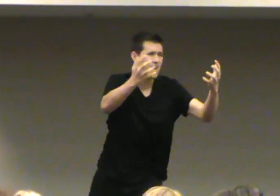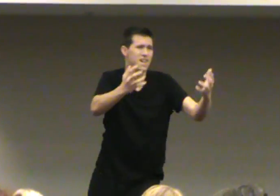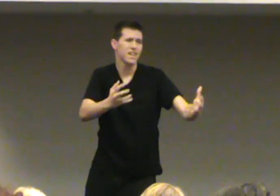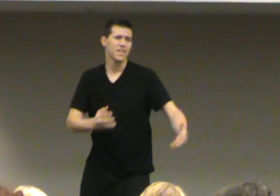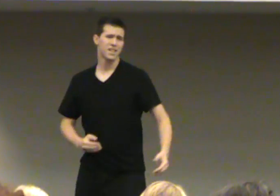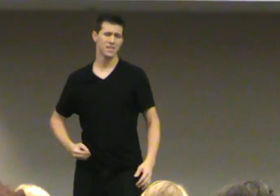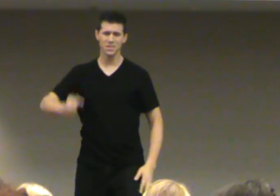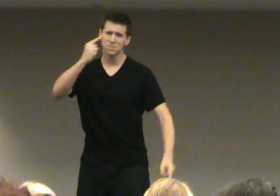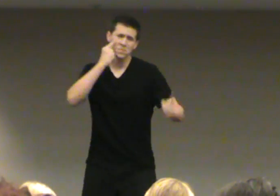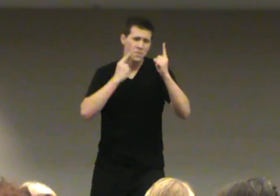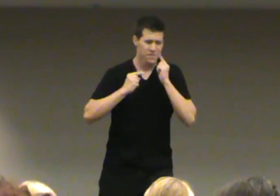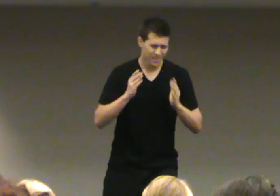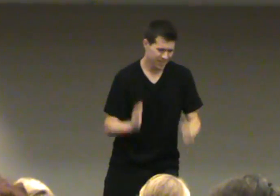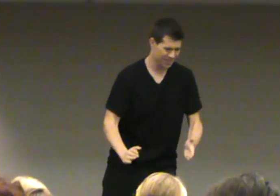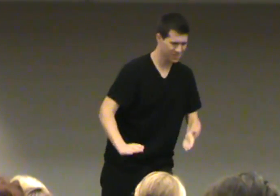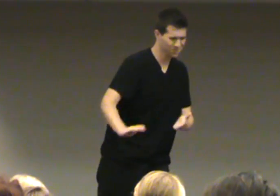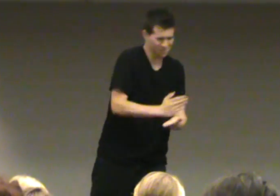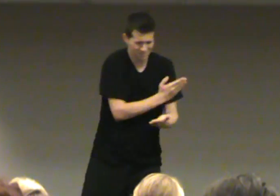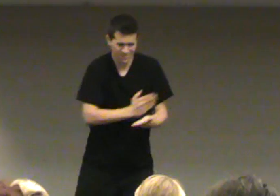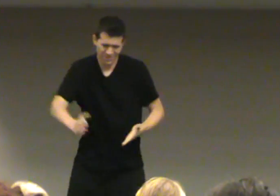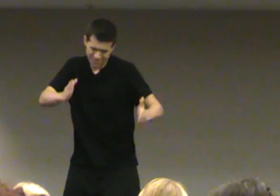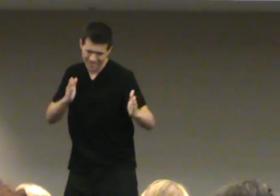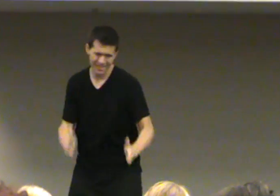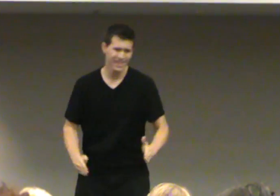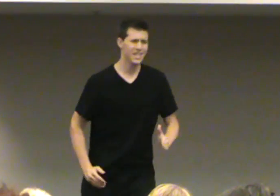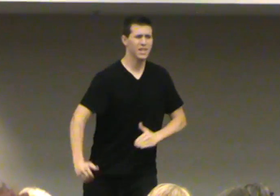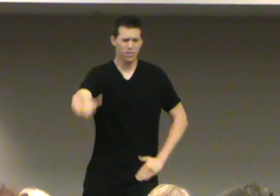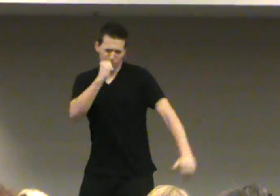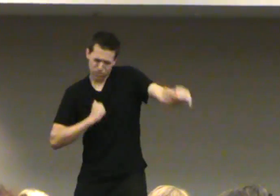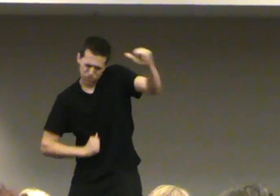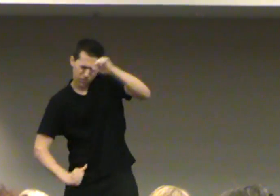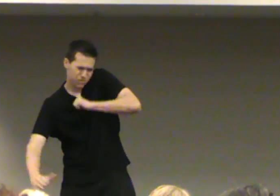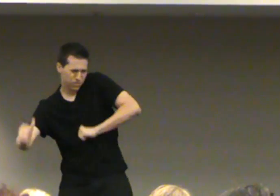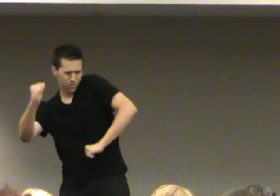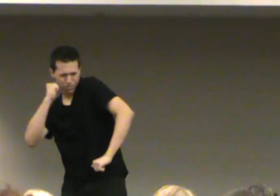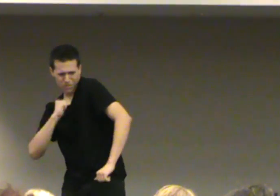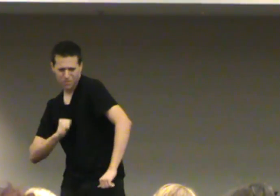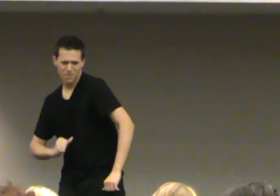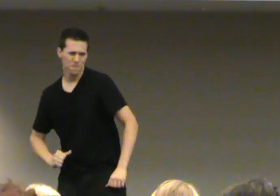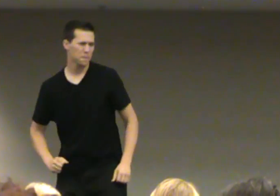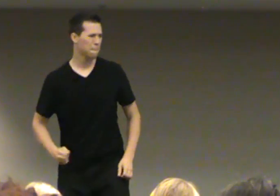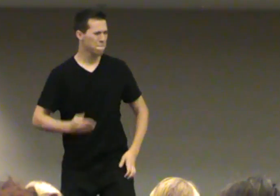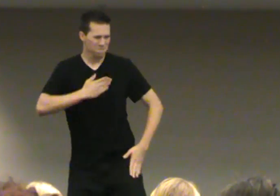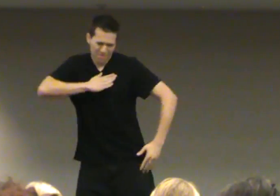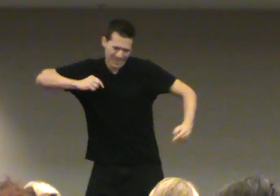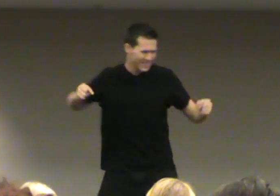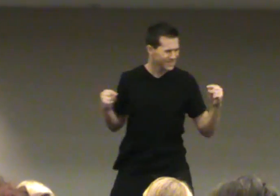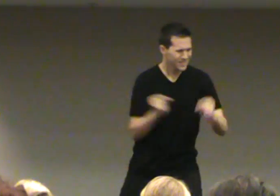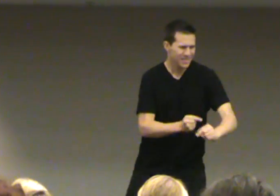and cries of the mourners and musicians as they strove to dramatize my